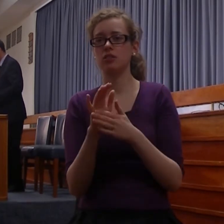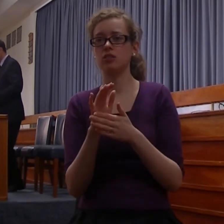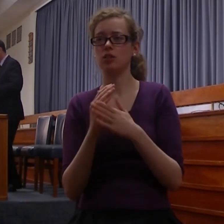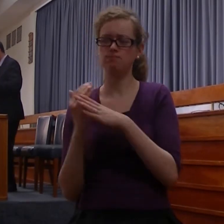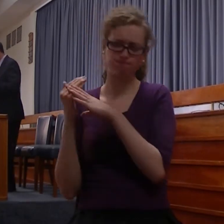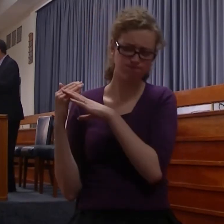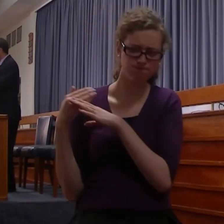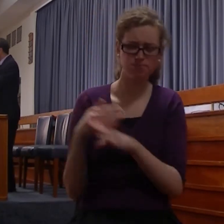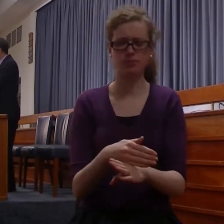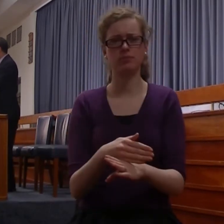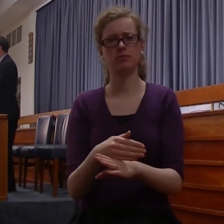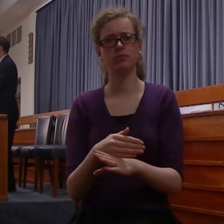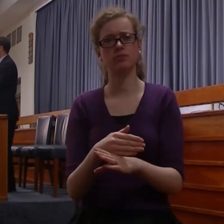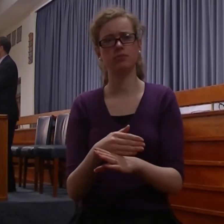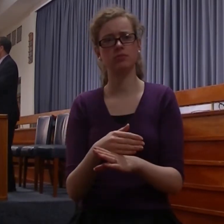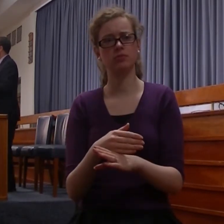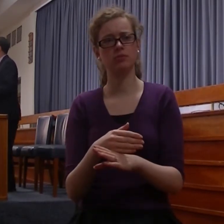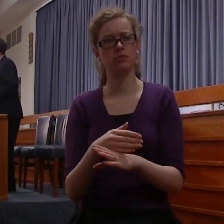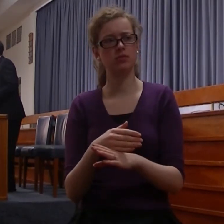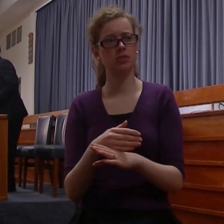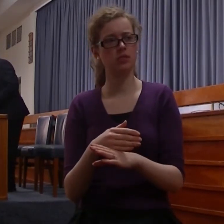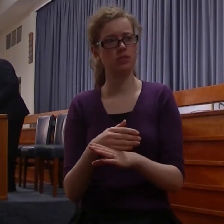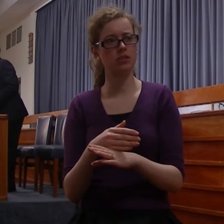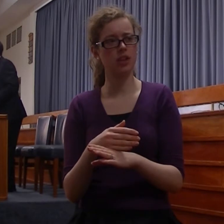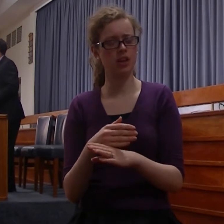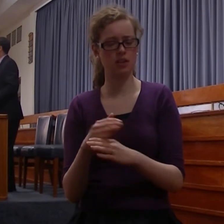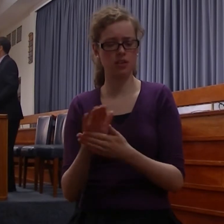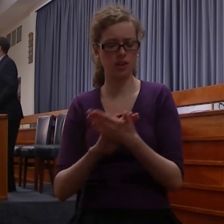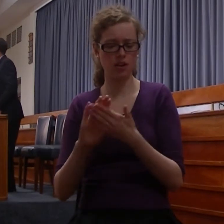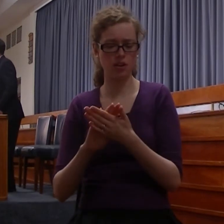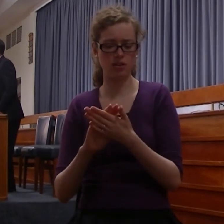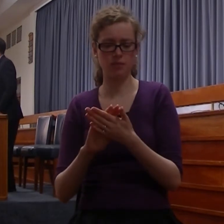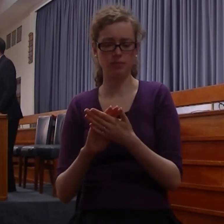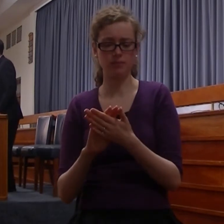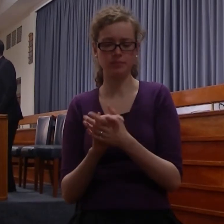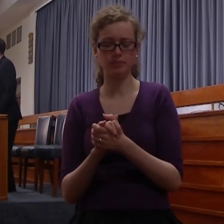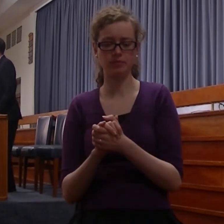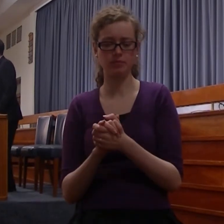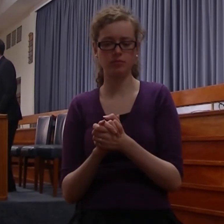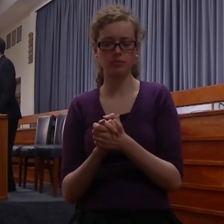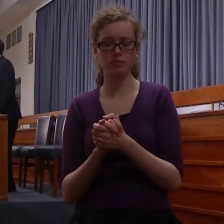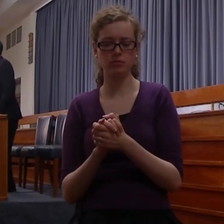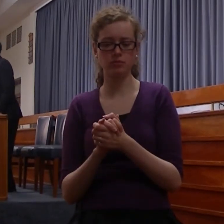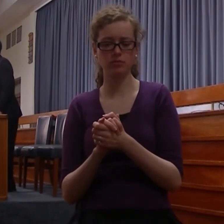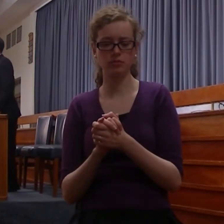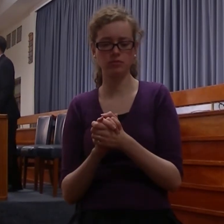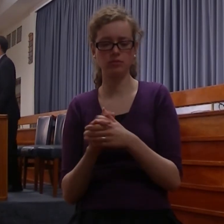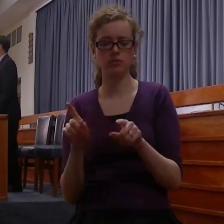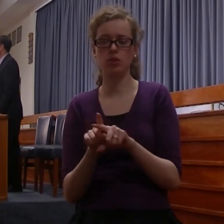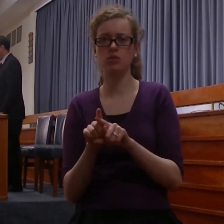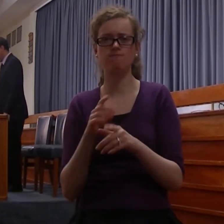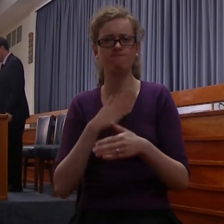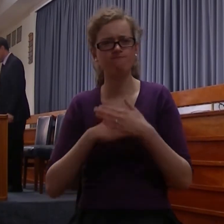that's something very important for the church of Ephesus. So they labored hard, they toiled with sores,